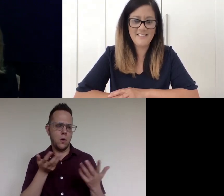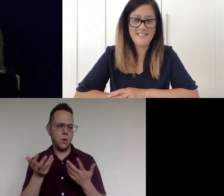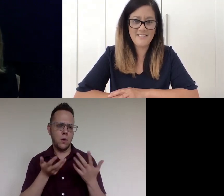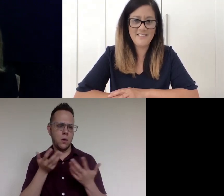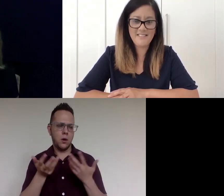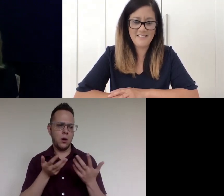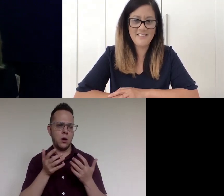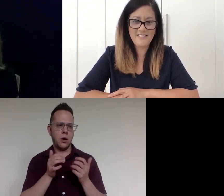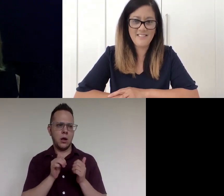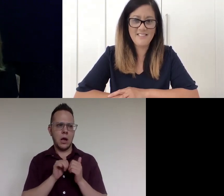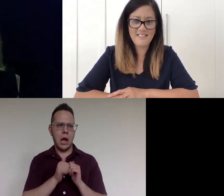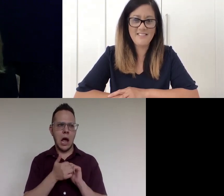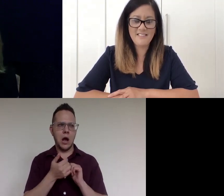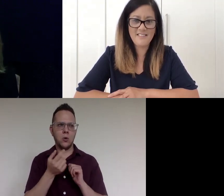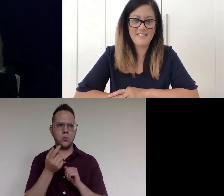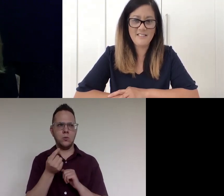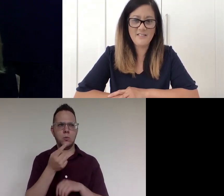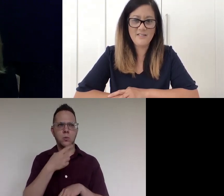someone